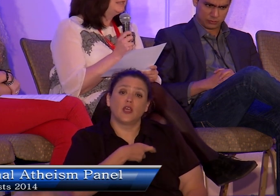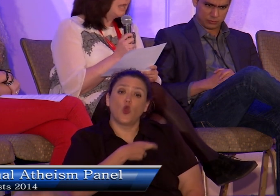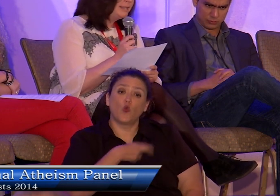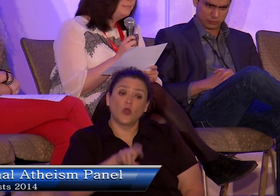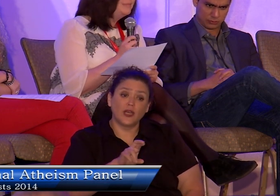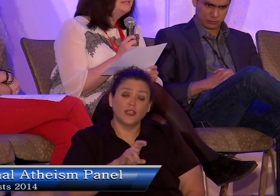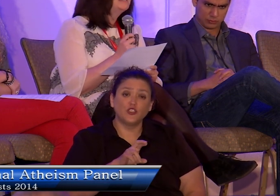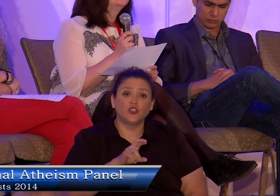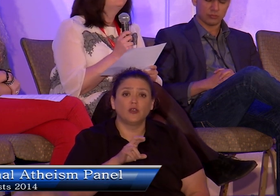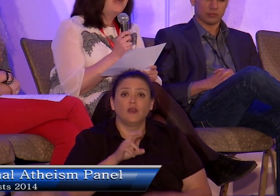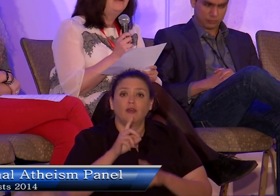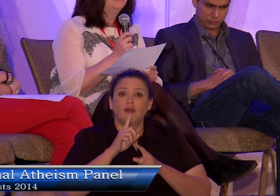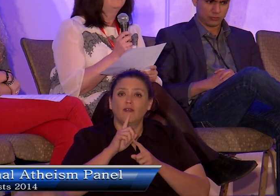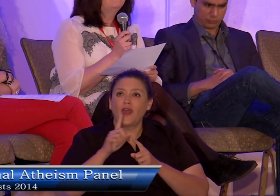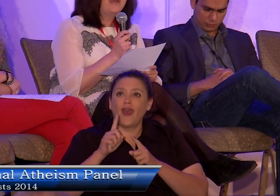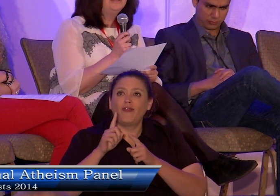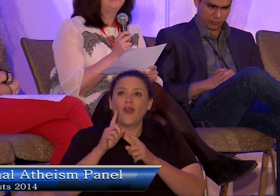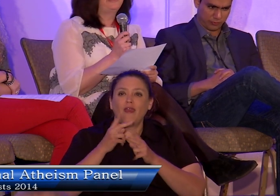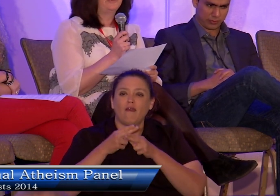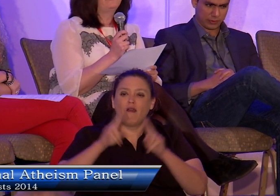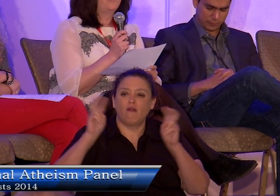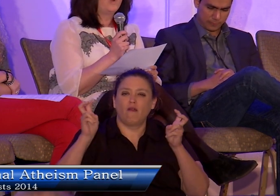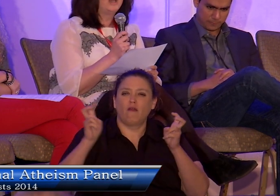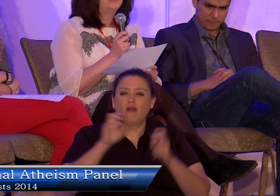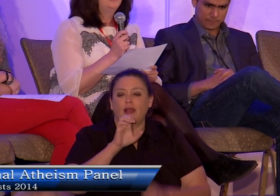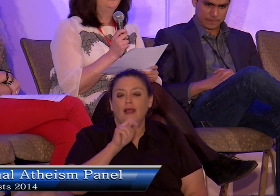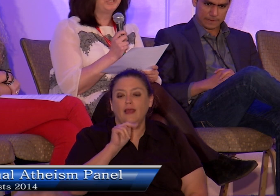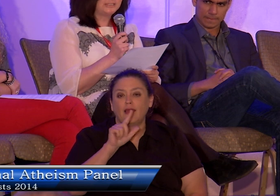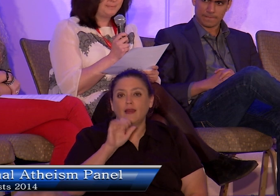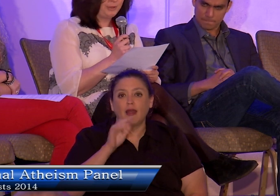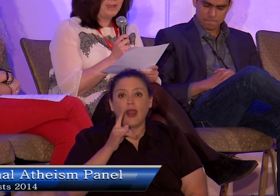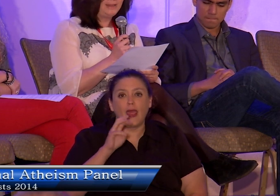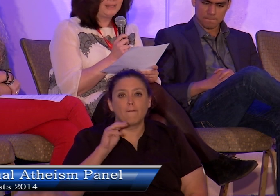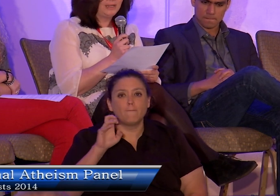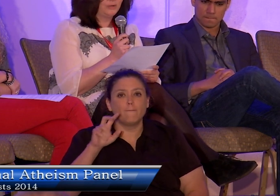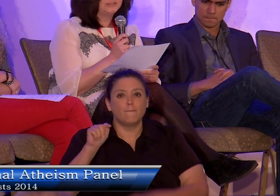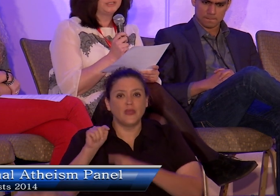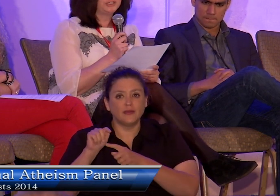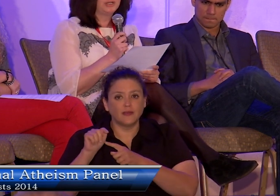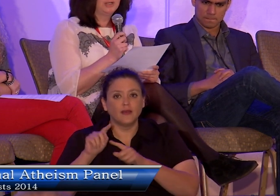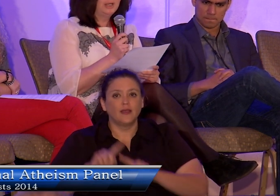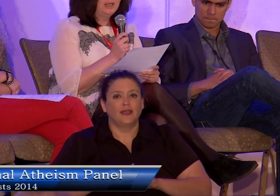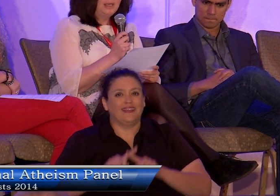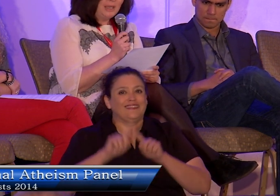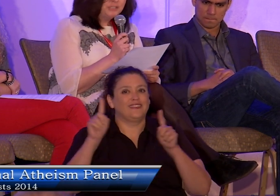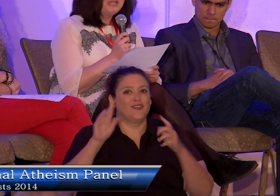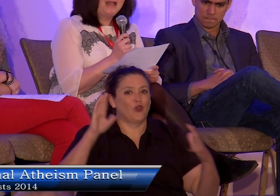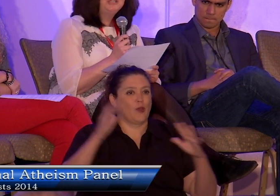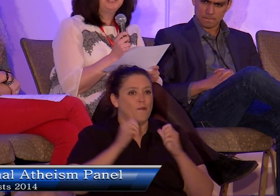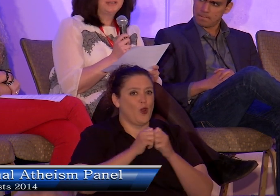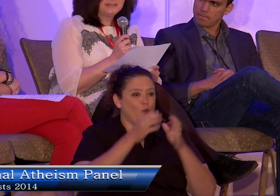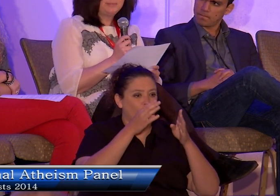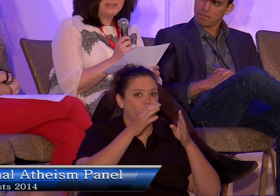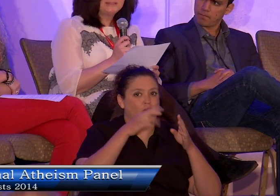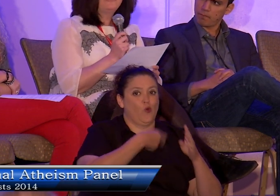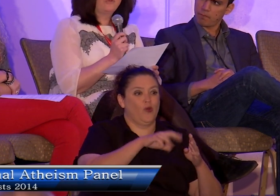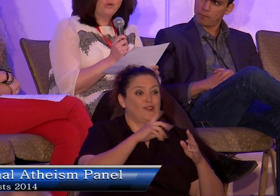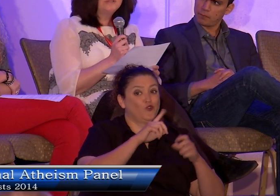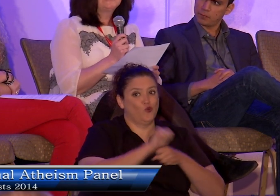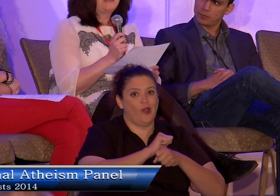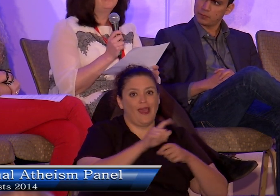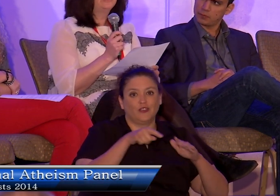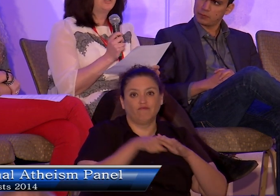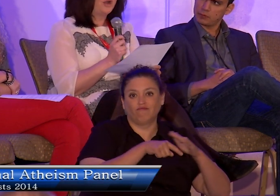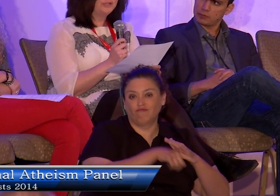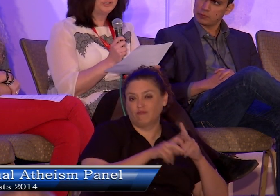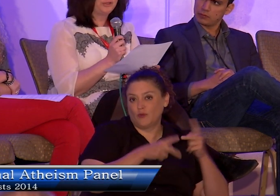by an enlightenment is very, very different from one which is spearheading an inquisition. Mm-hmm. And challenging this means, of